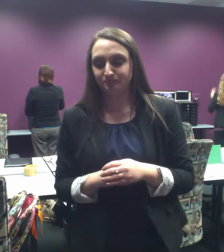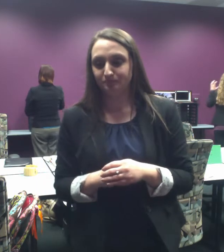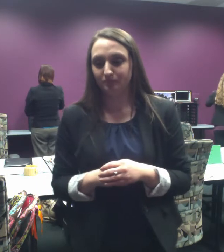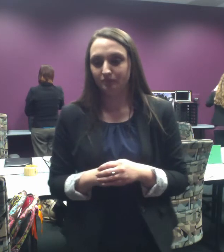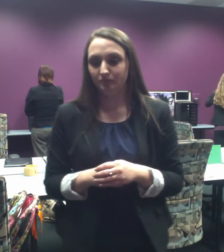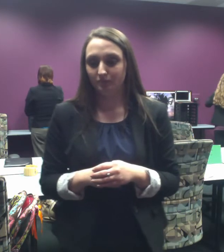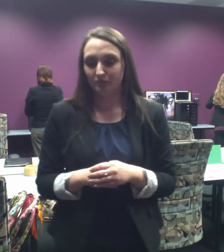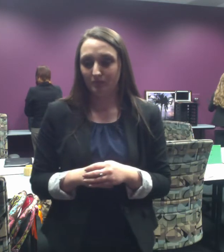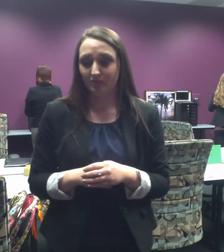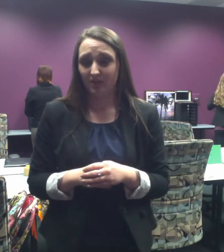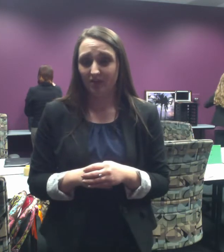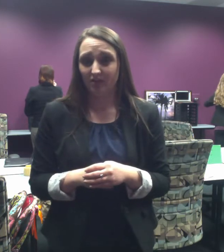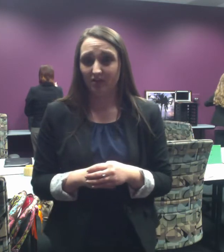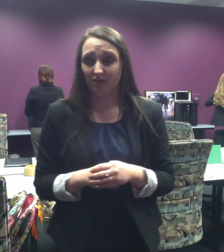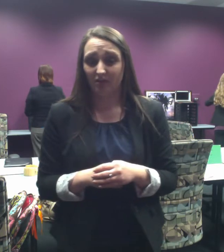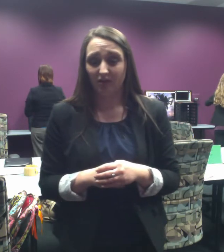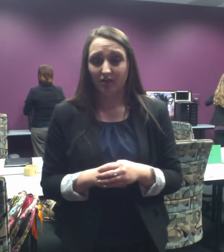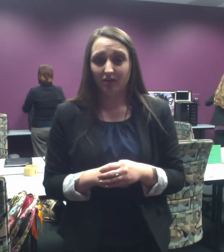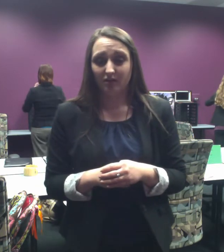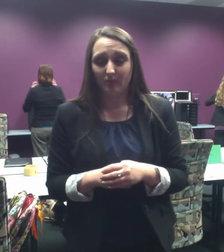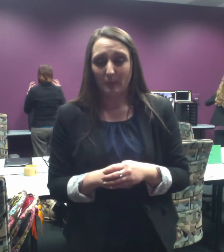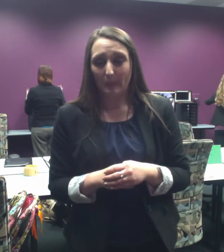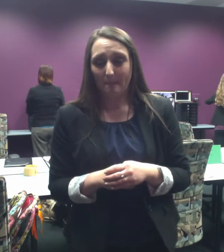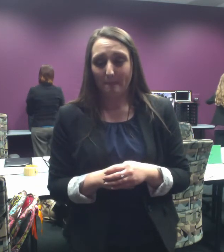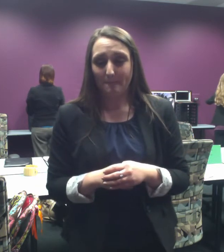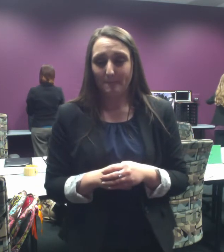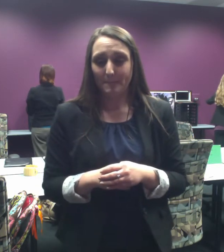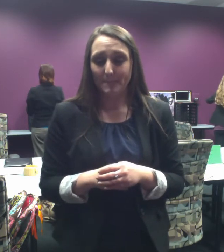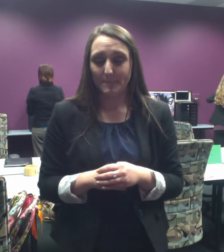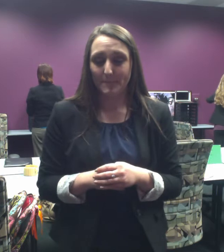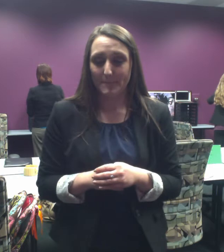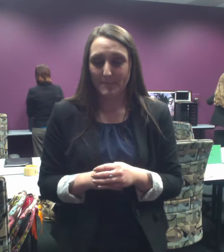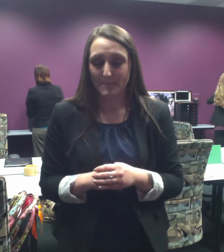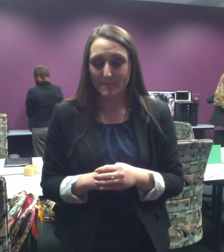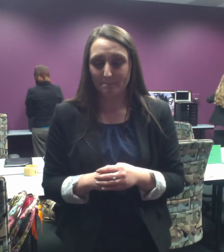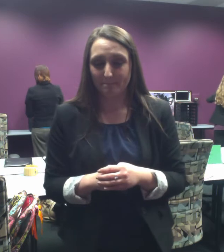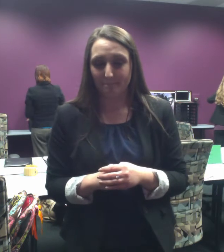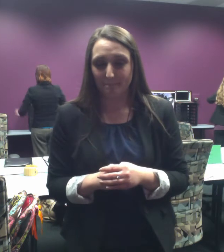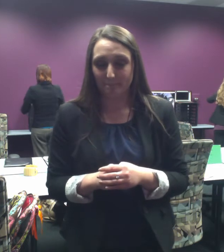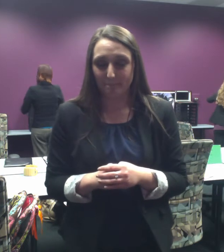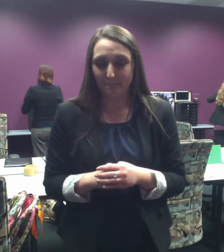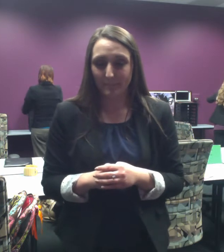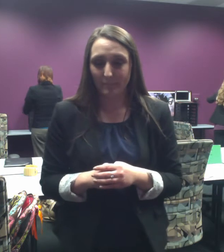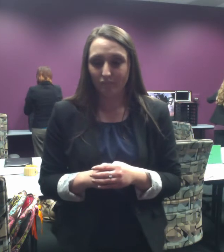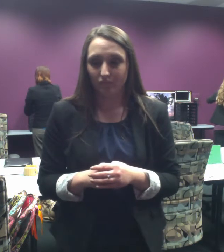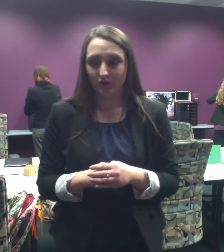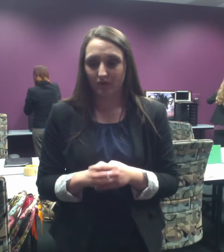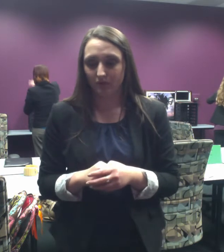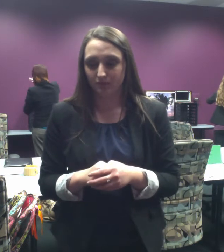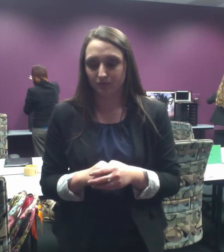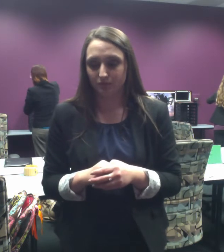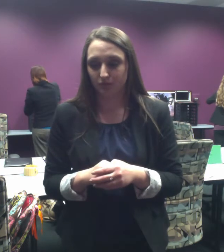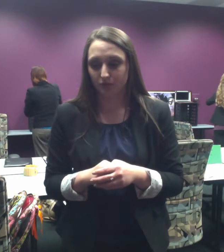Ground can't hold that stuff that quickly, it's saturated. So that's that. We're focusing on the amount of moisture that